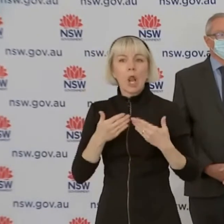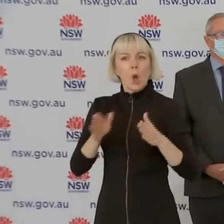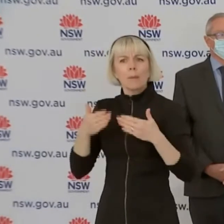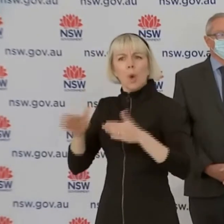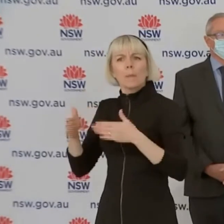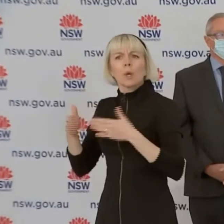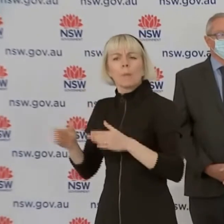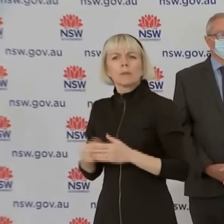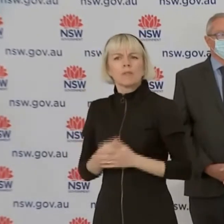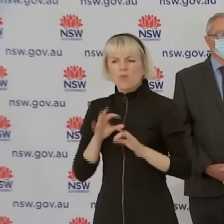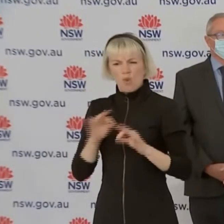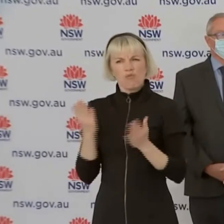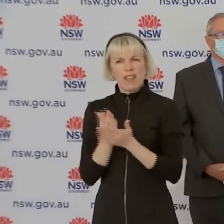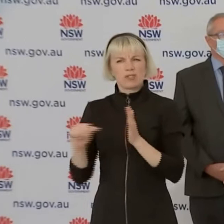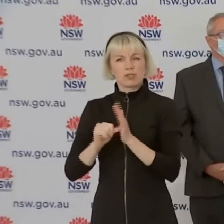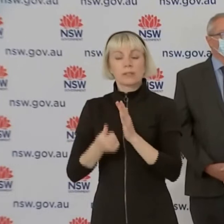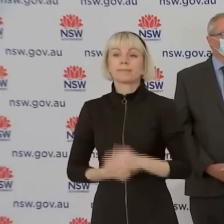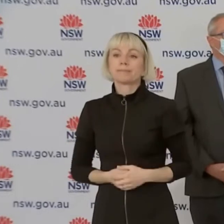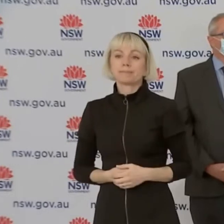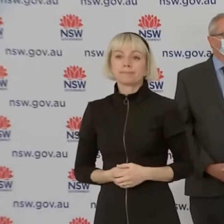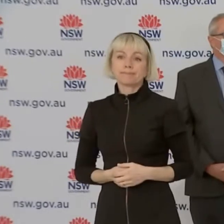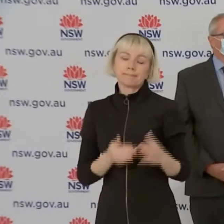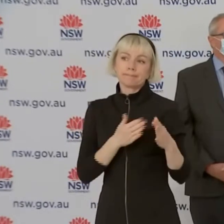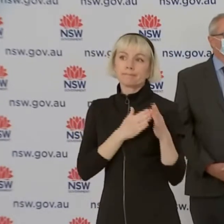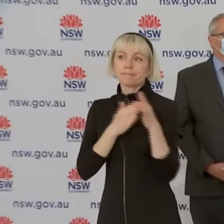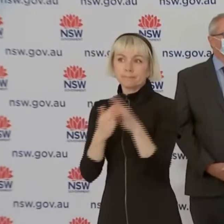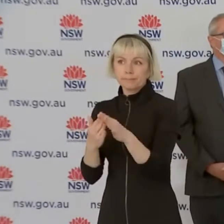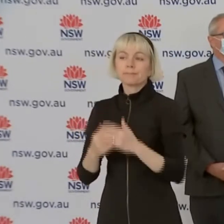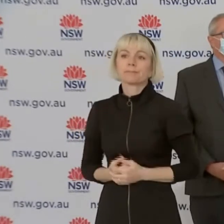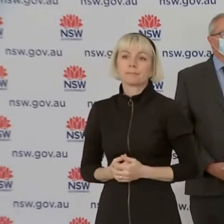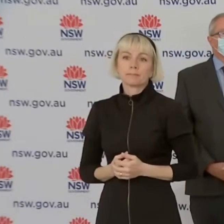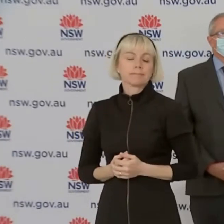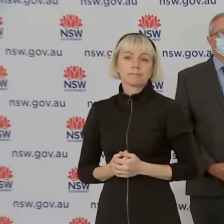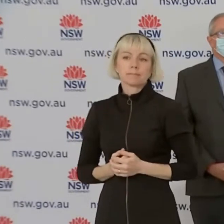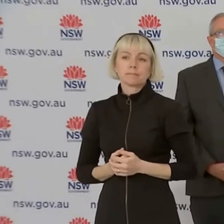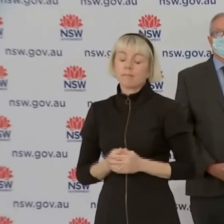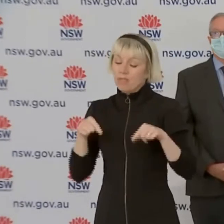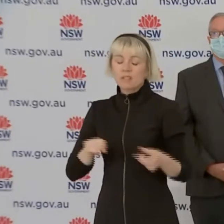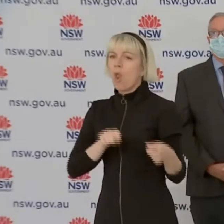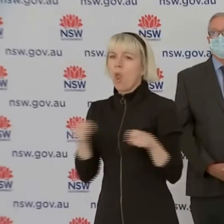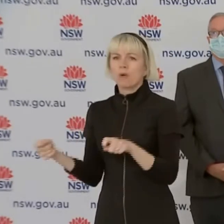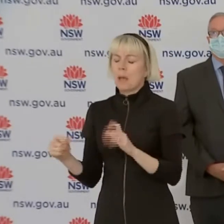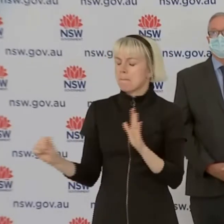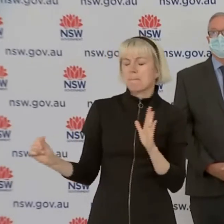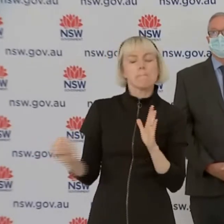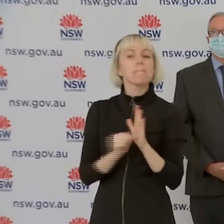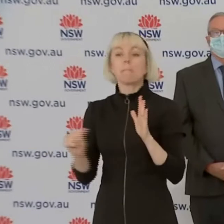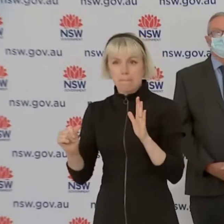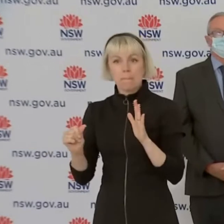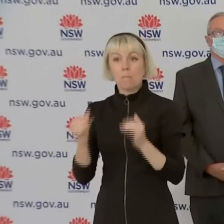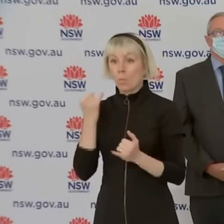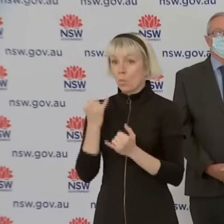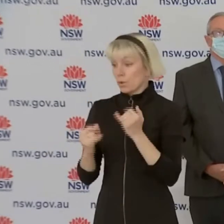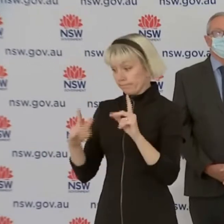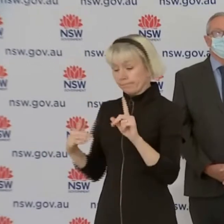tight lockdowns we've ever had, and can I just say the mobility data is showing that we are getting down to